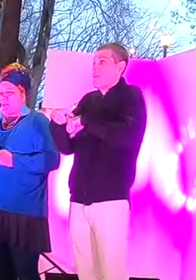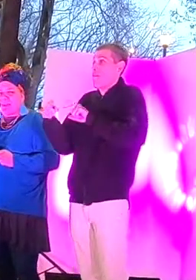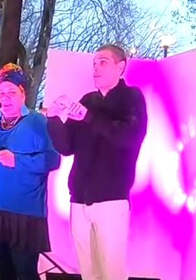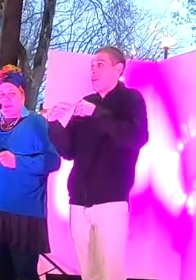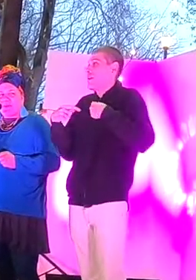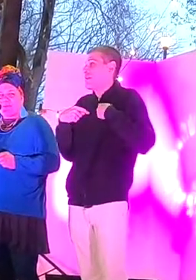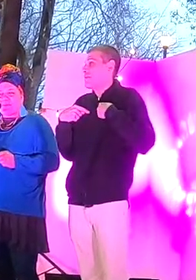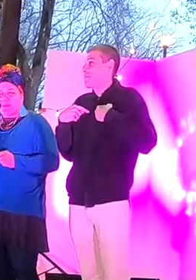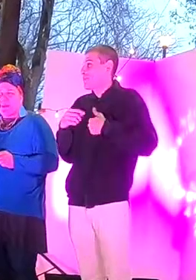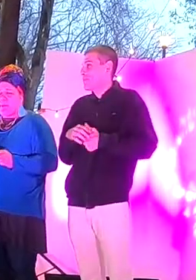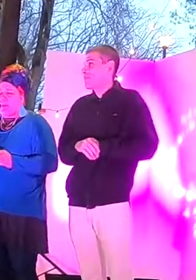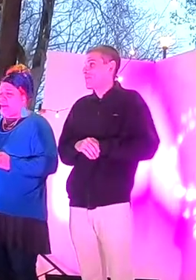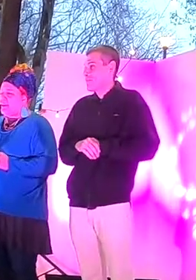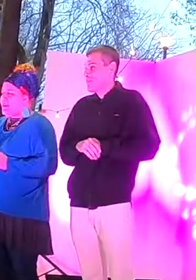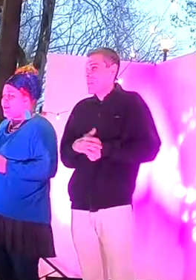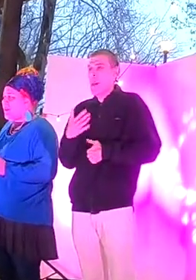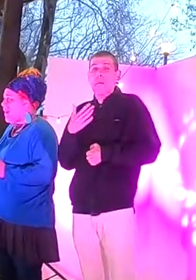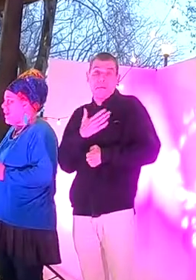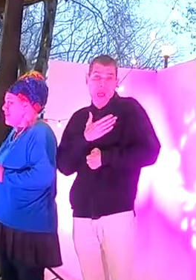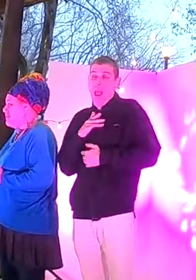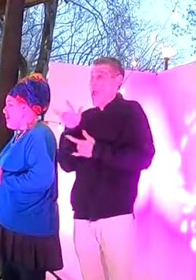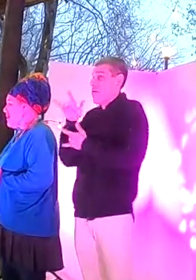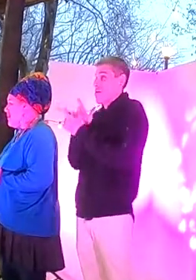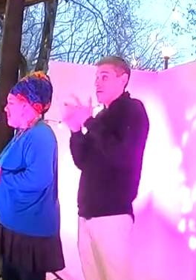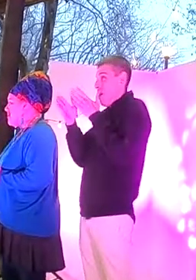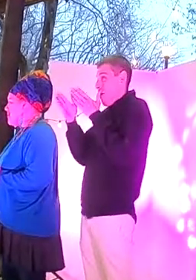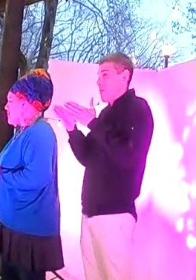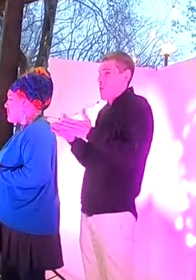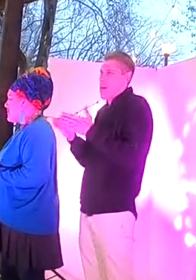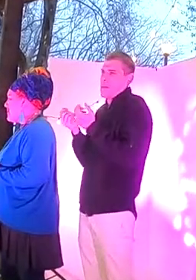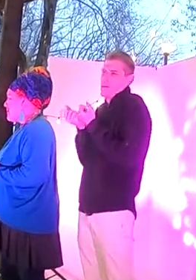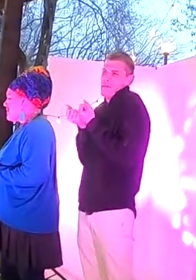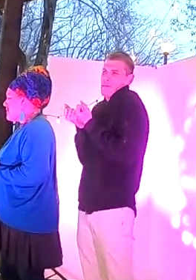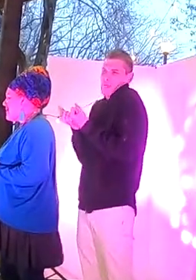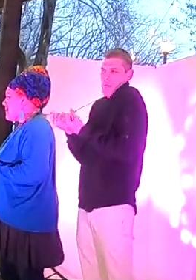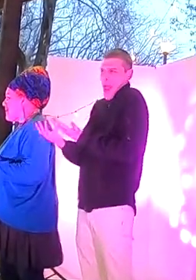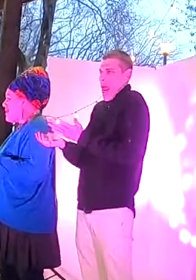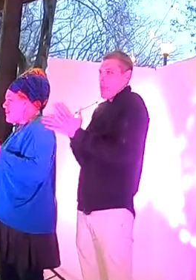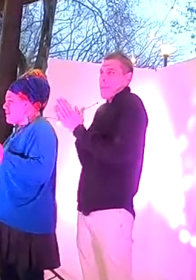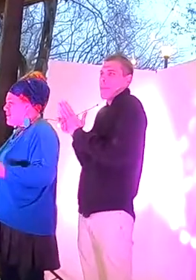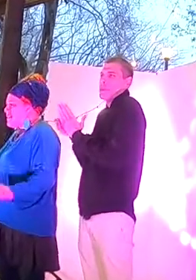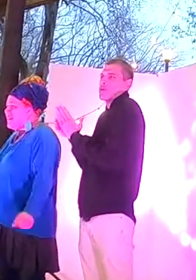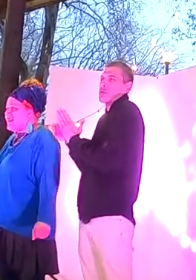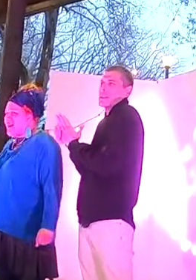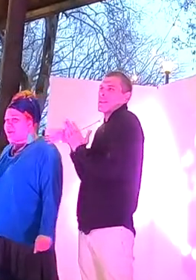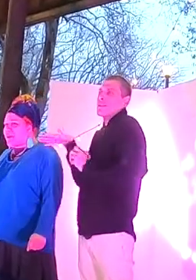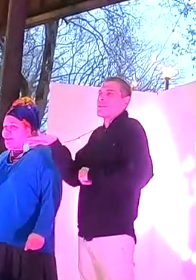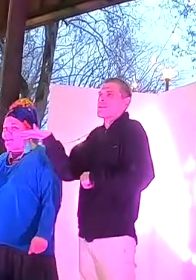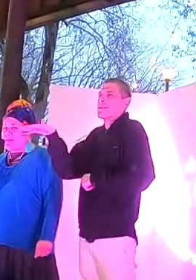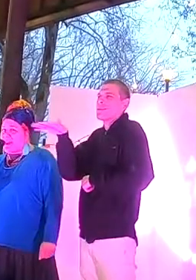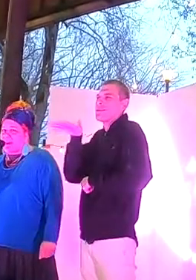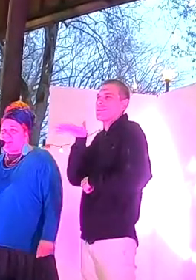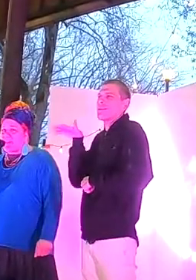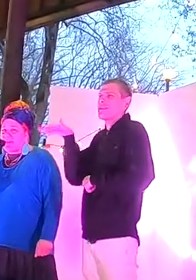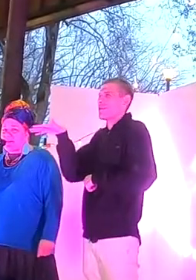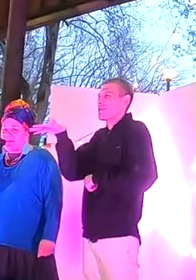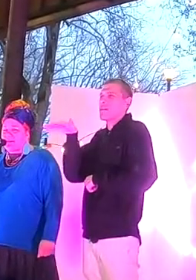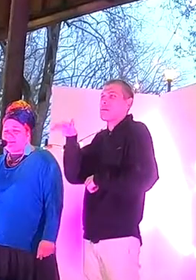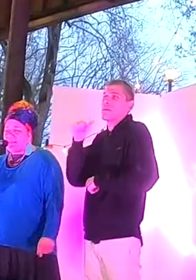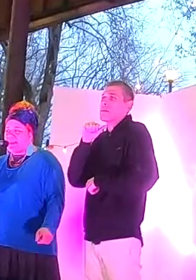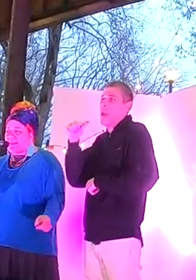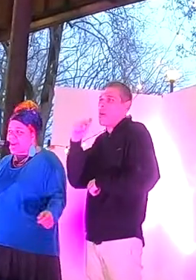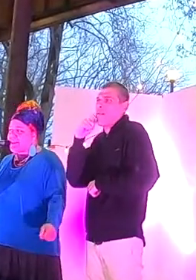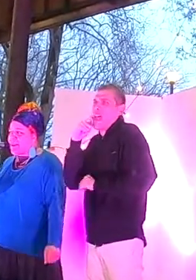time from me. My lover has many mistresses, Mistresses need not be of